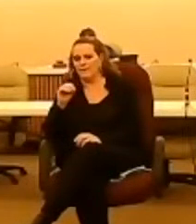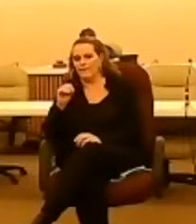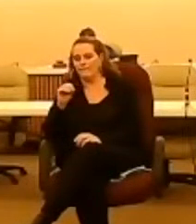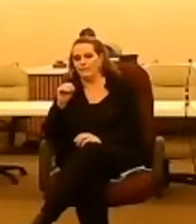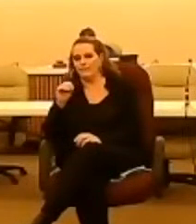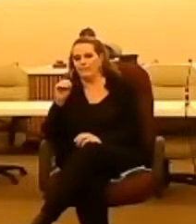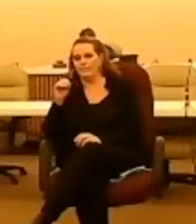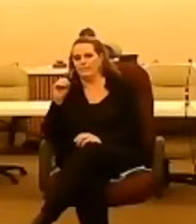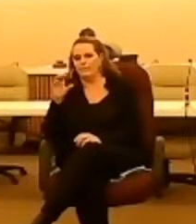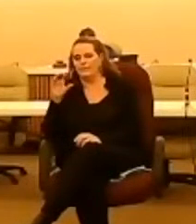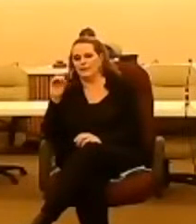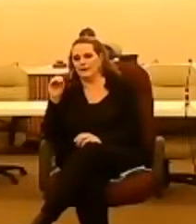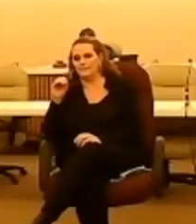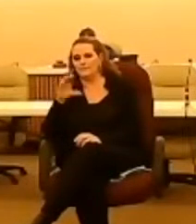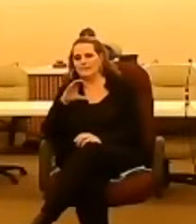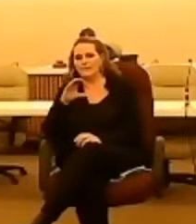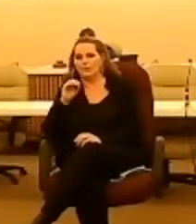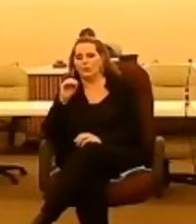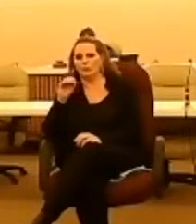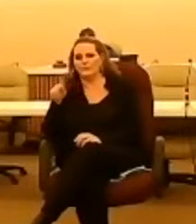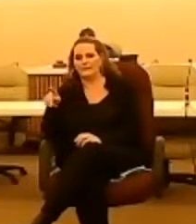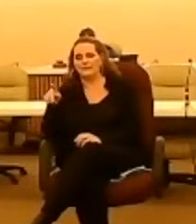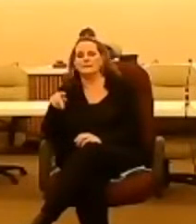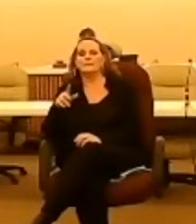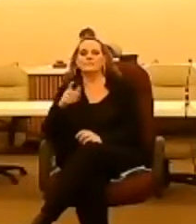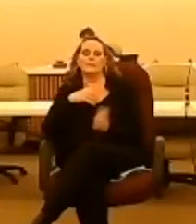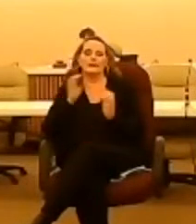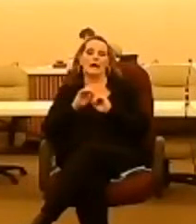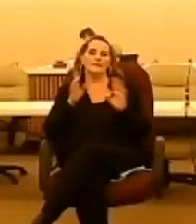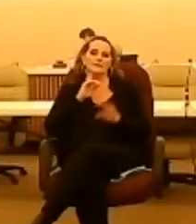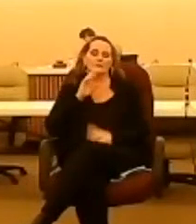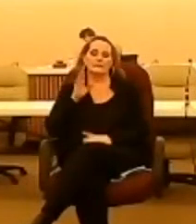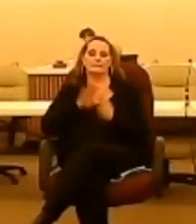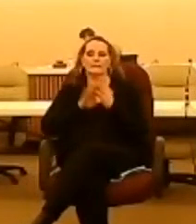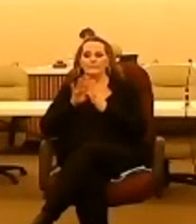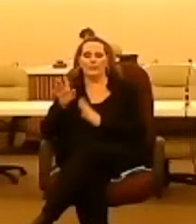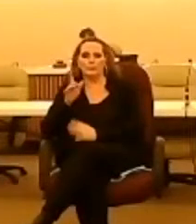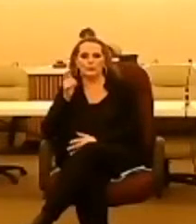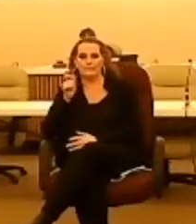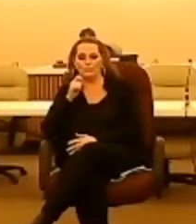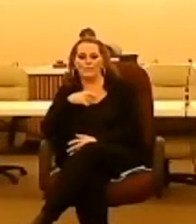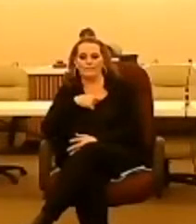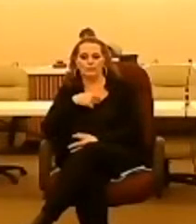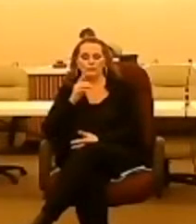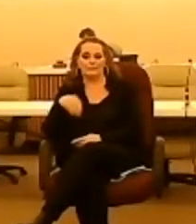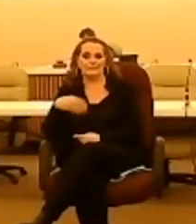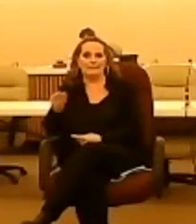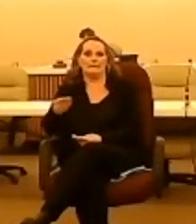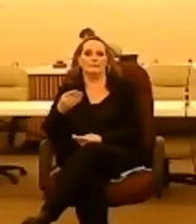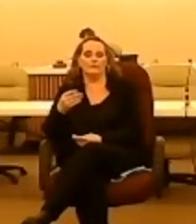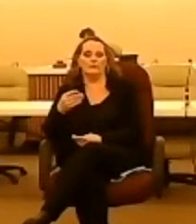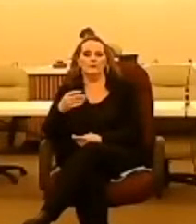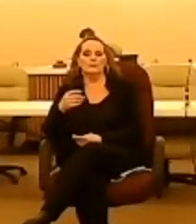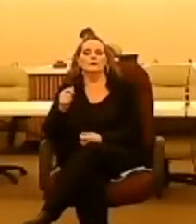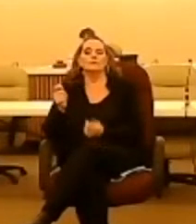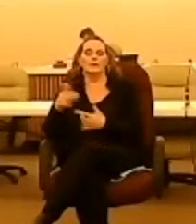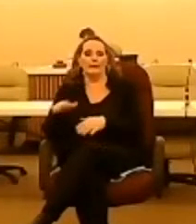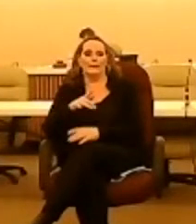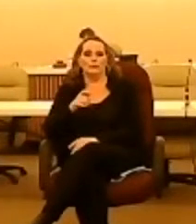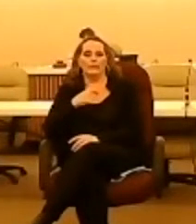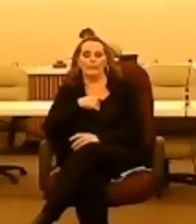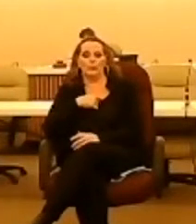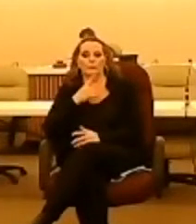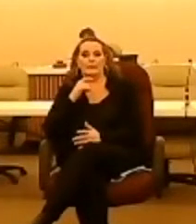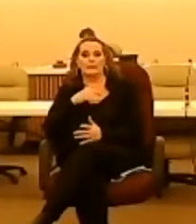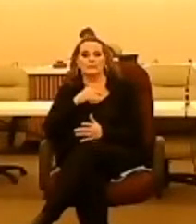air. Right. It was paused while, obviously, the developer didn't want to give over land while the lawsuit was going on, because